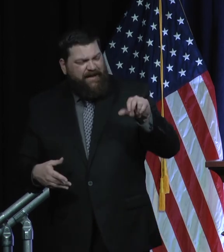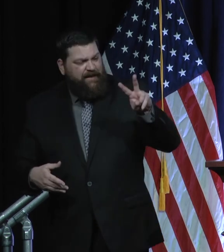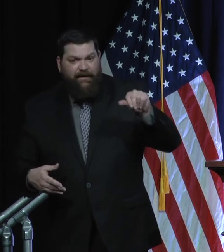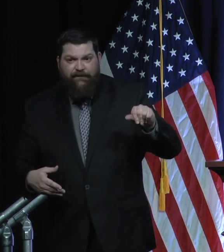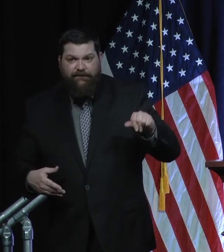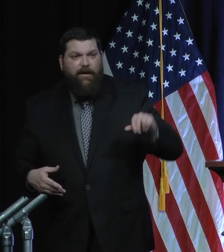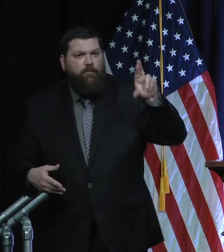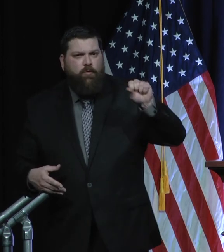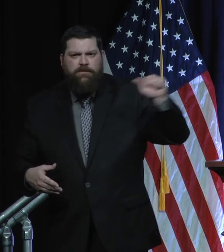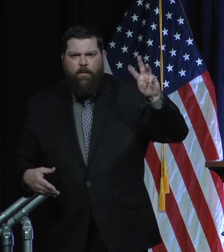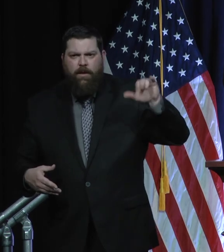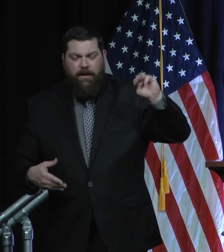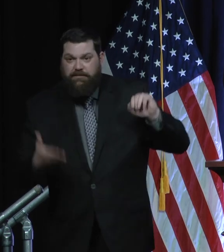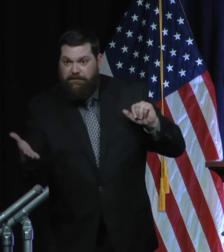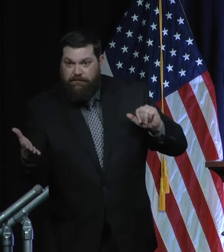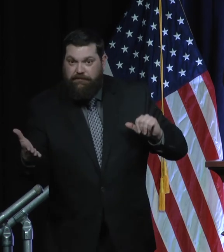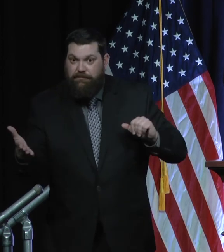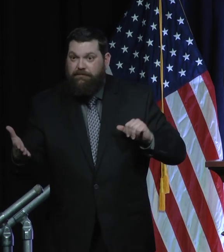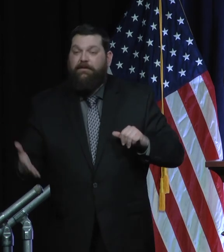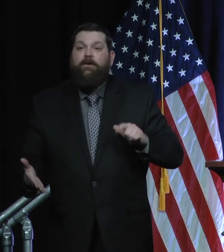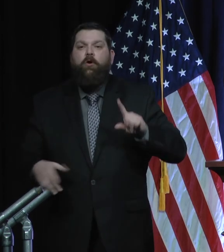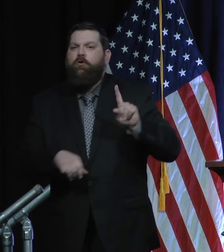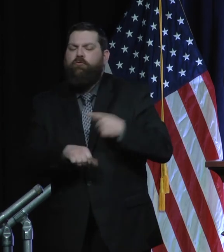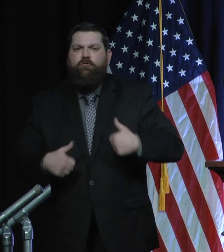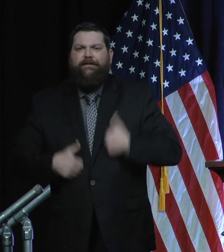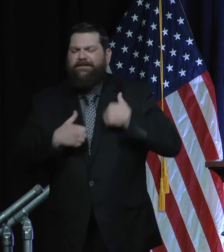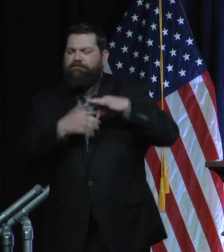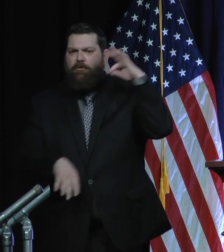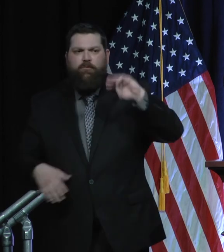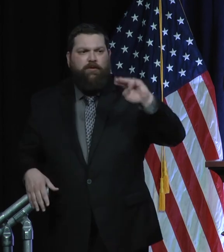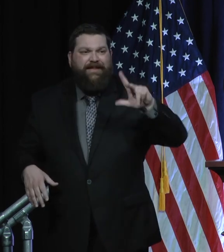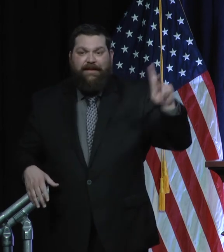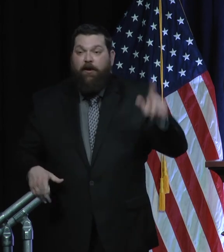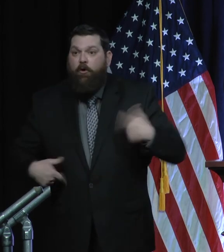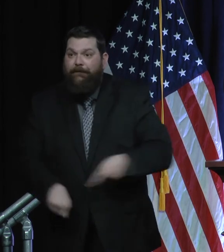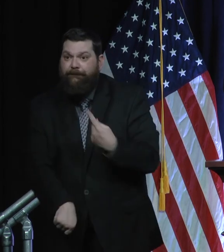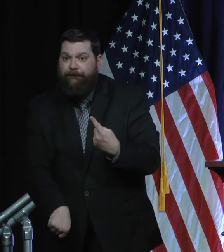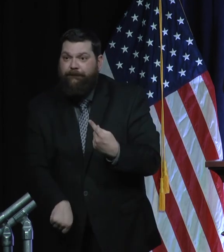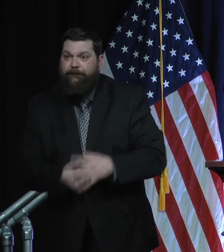Viva Roger Williams, viva! Viva! Long live the spirit of Martin Luther King, long live! Long